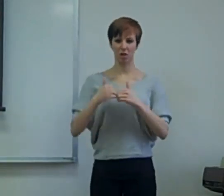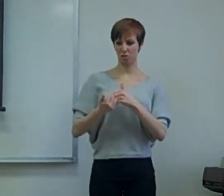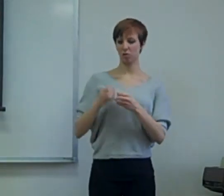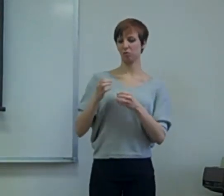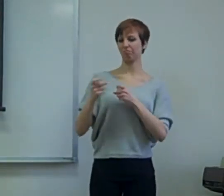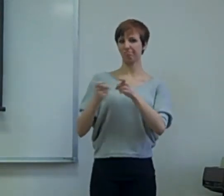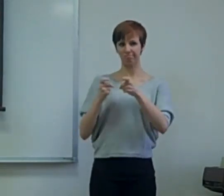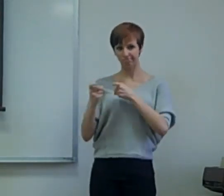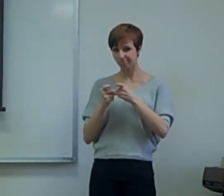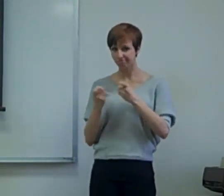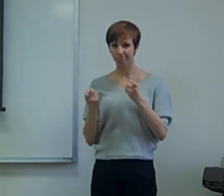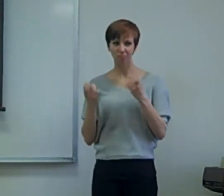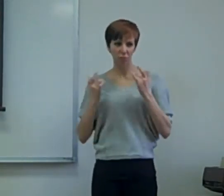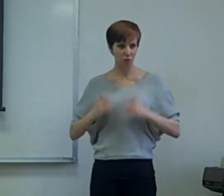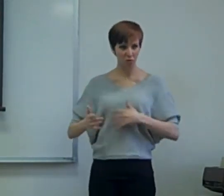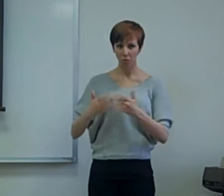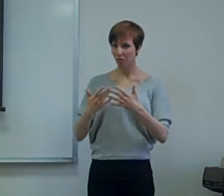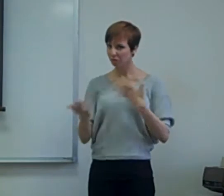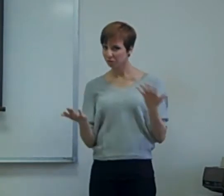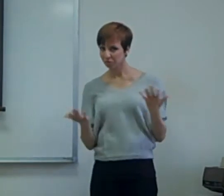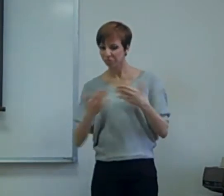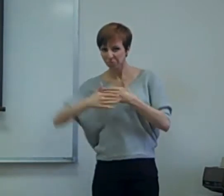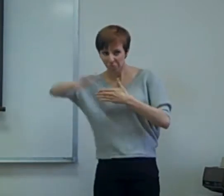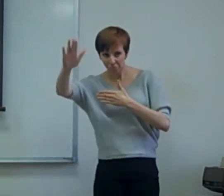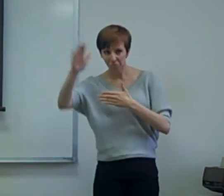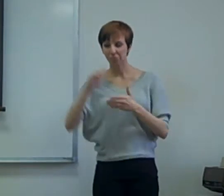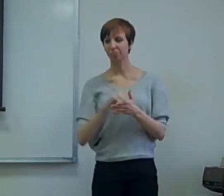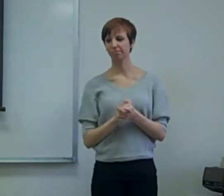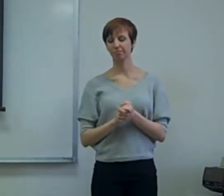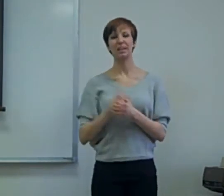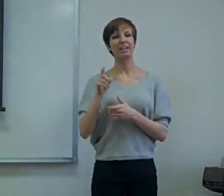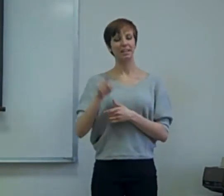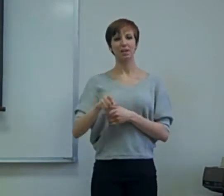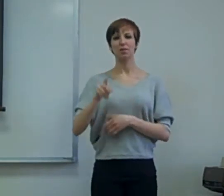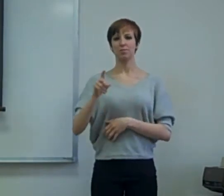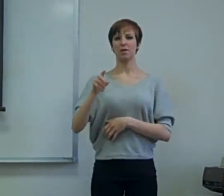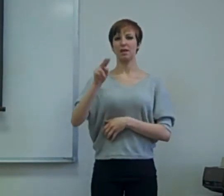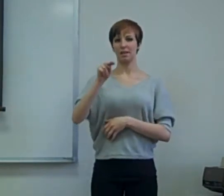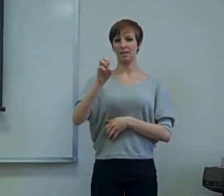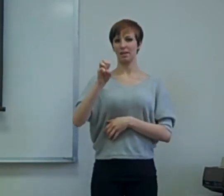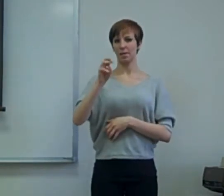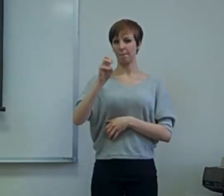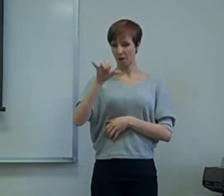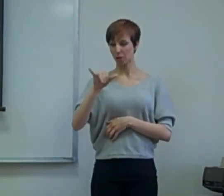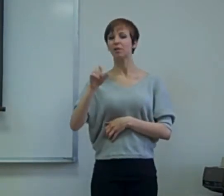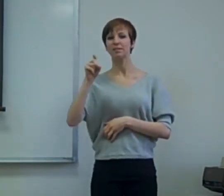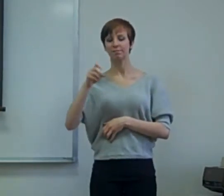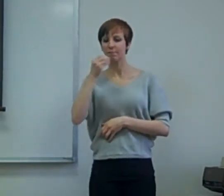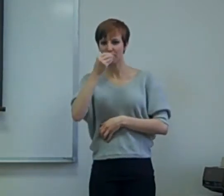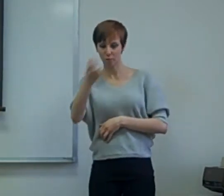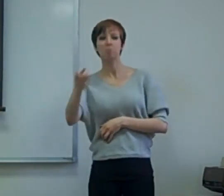And so he says that you can do that by